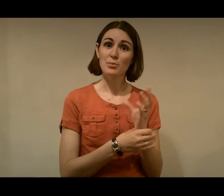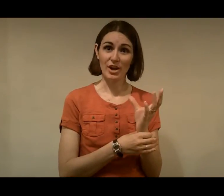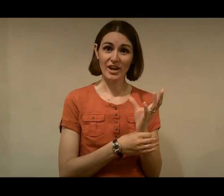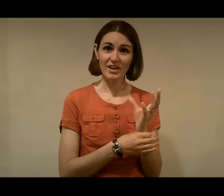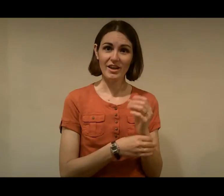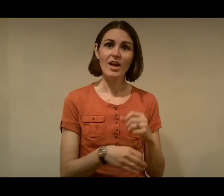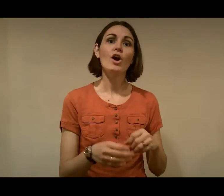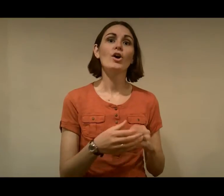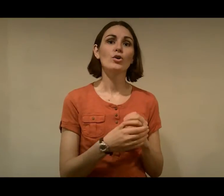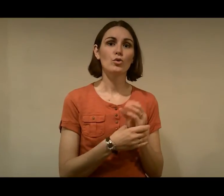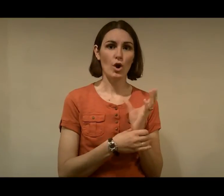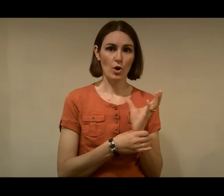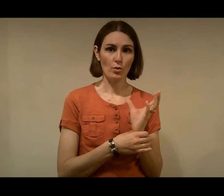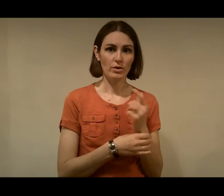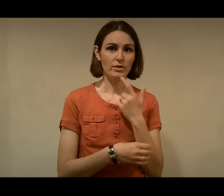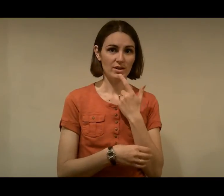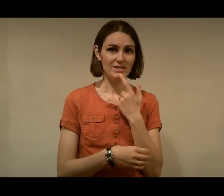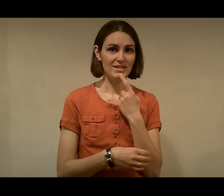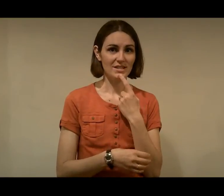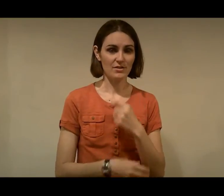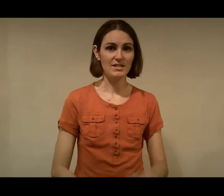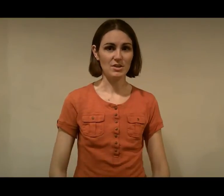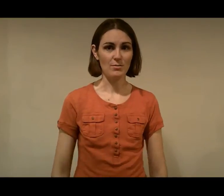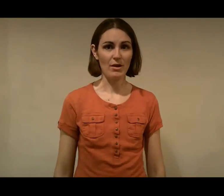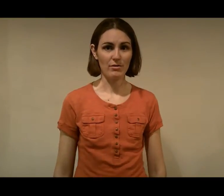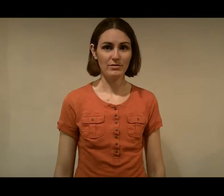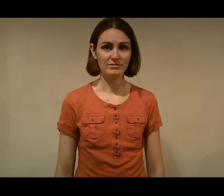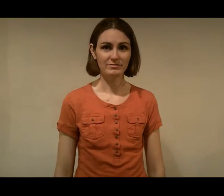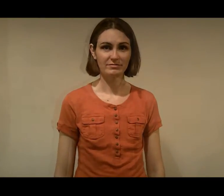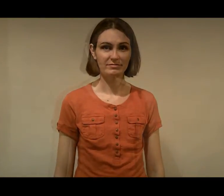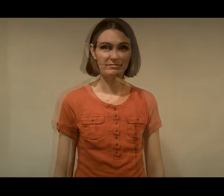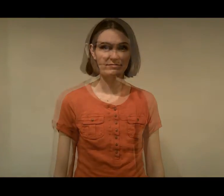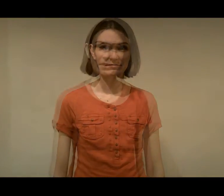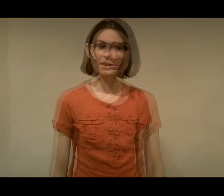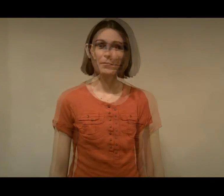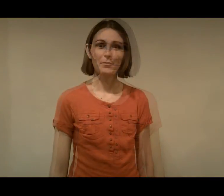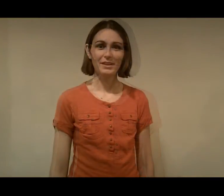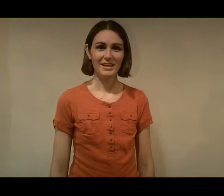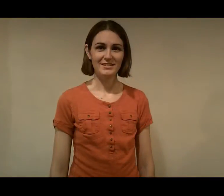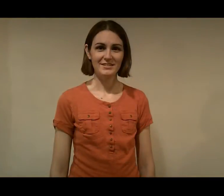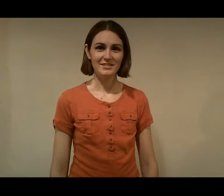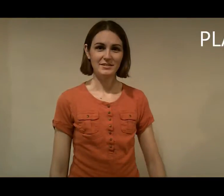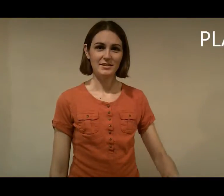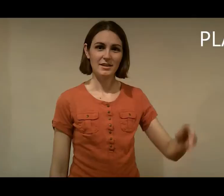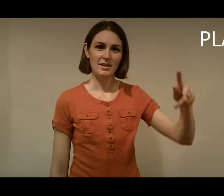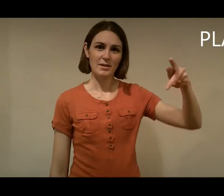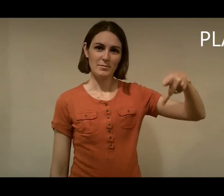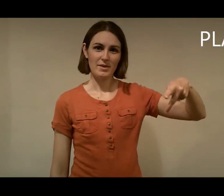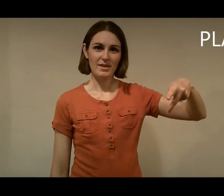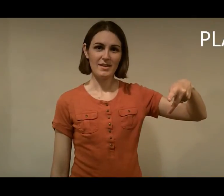spring, grow. You can see the difference in your mouth. Plant.